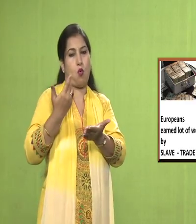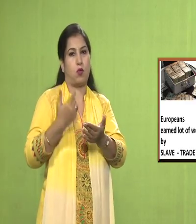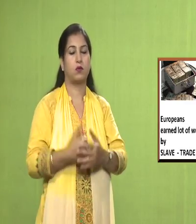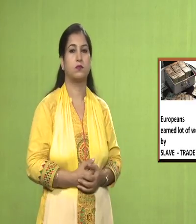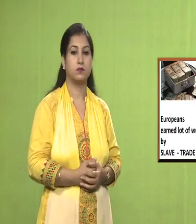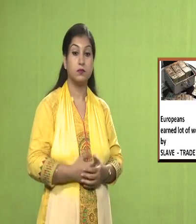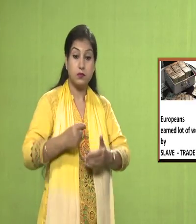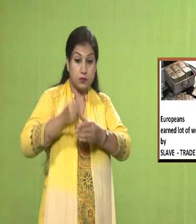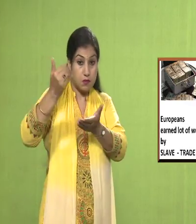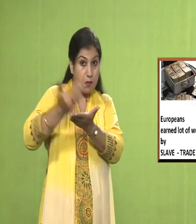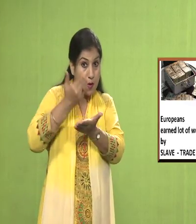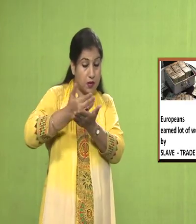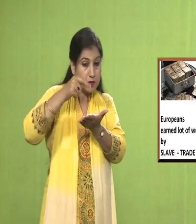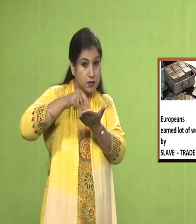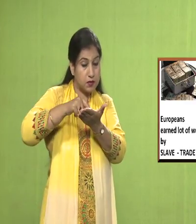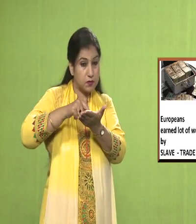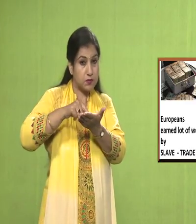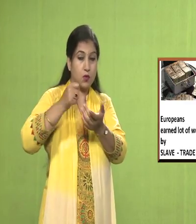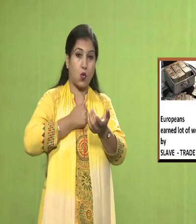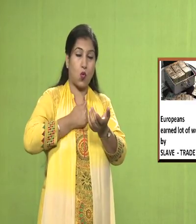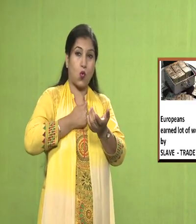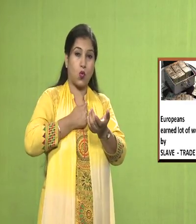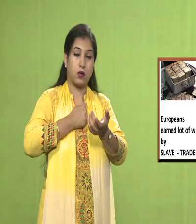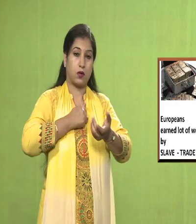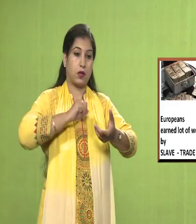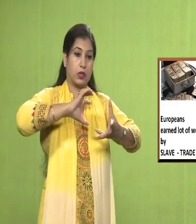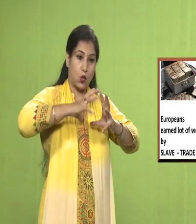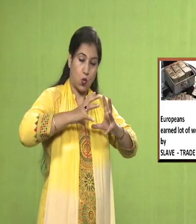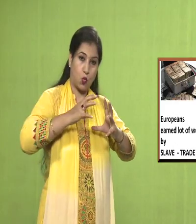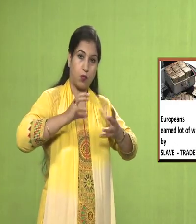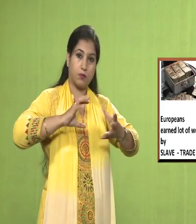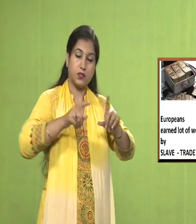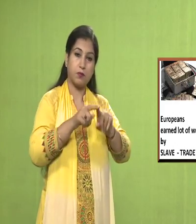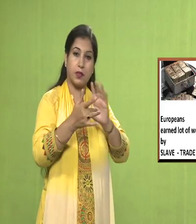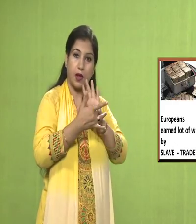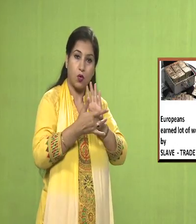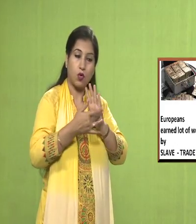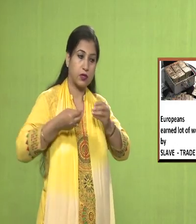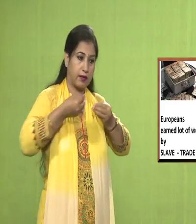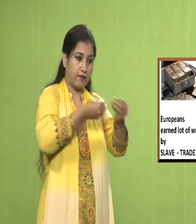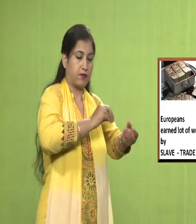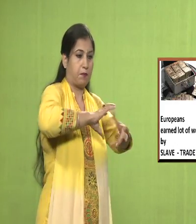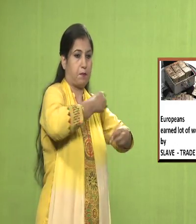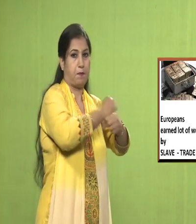The money that they earned was spent in developing new machines and technology.